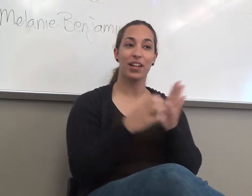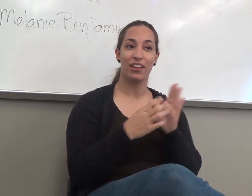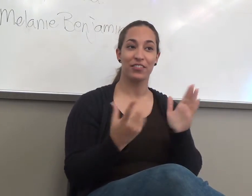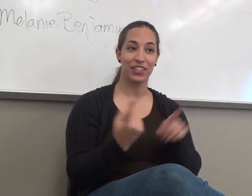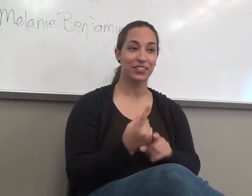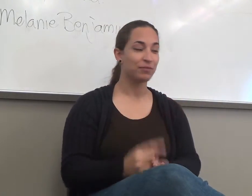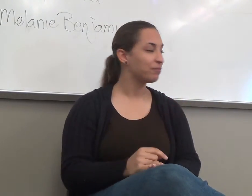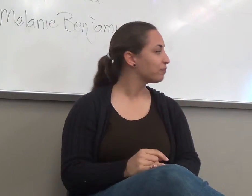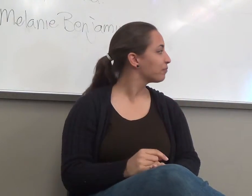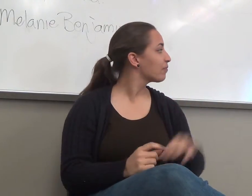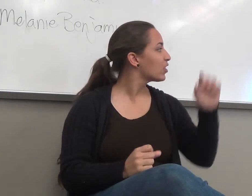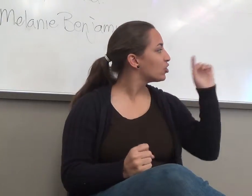concluding?